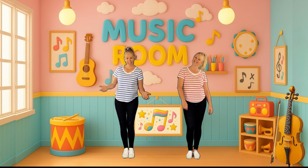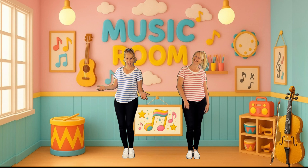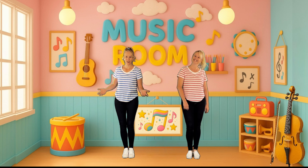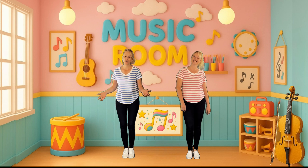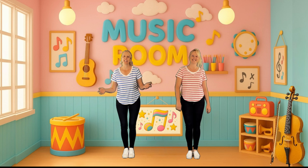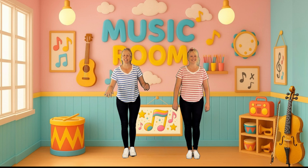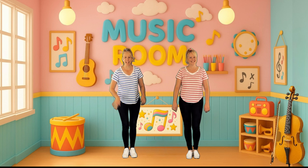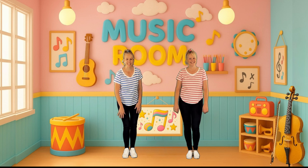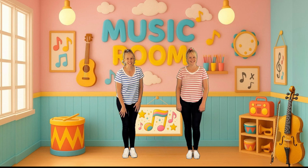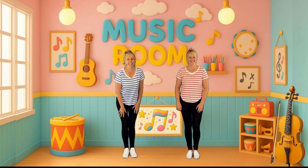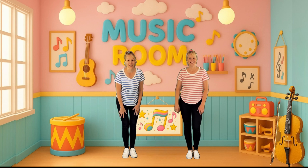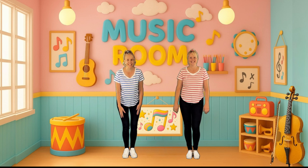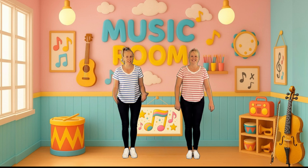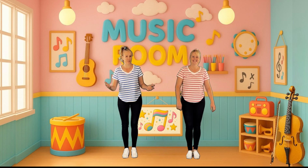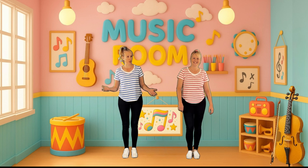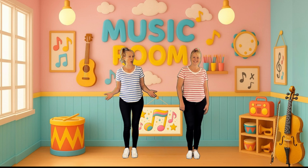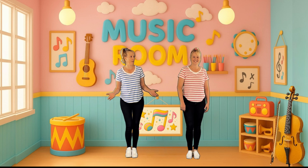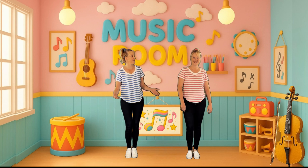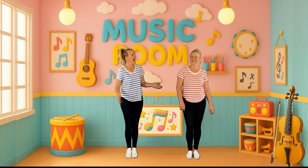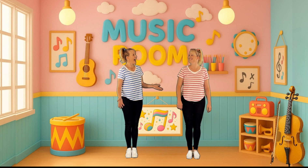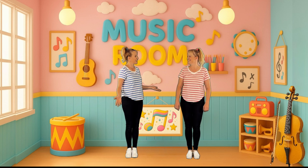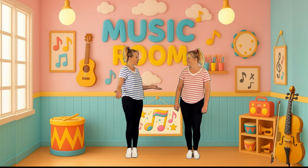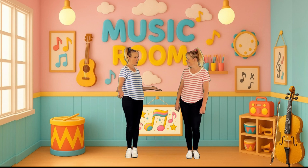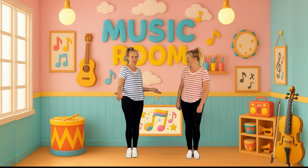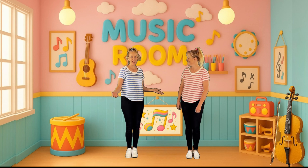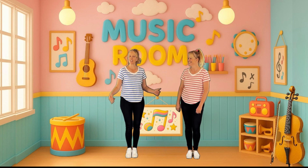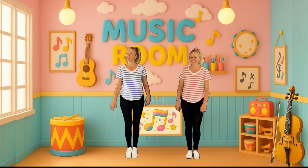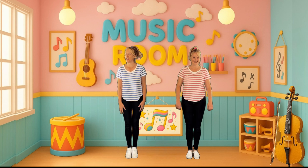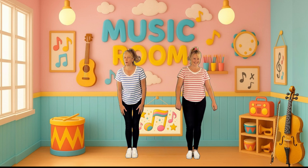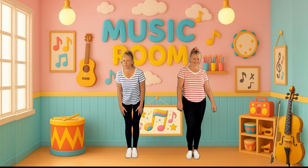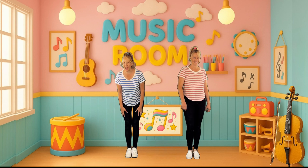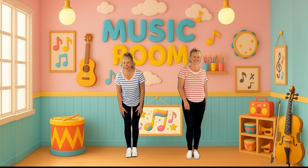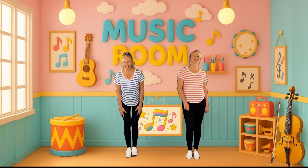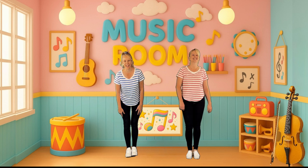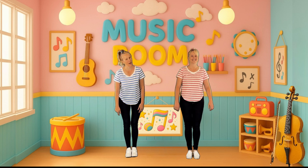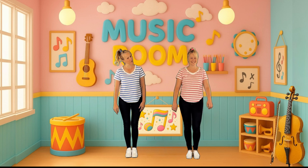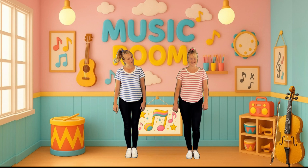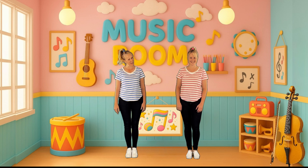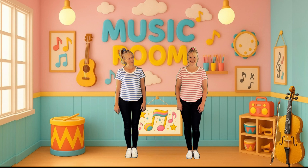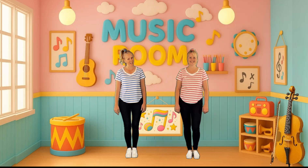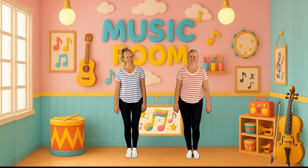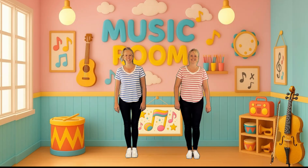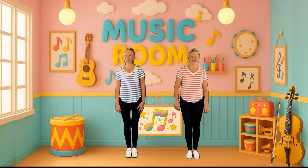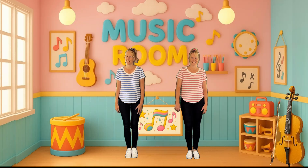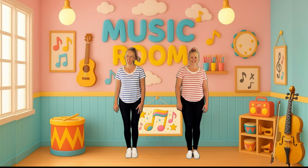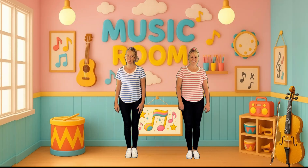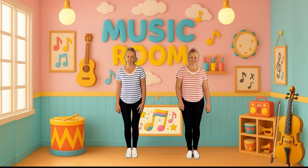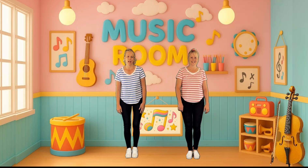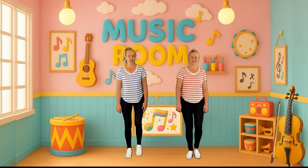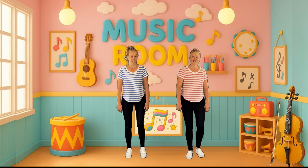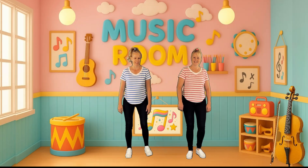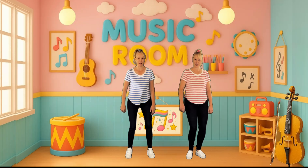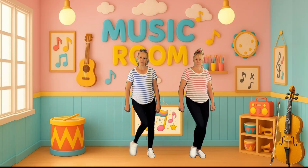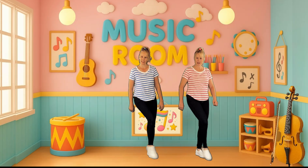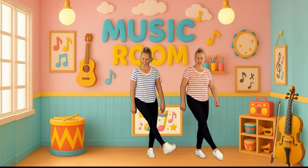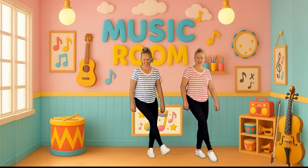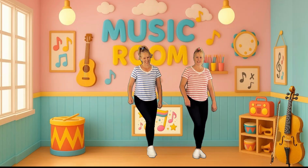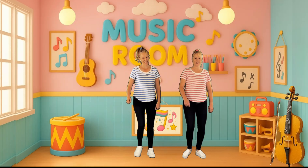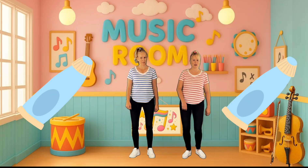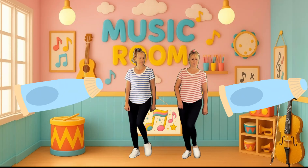Now, let's kick the germs and sugar bugs away. Are we ready, friends? Step, kick, step,